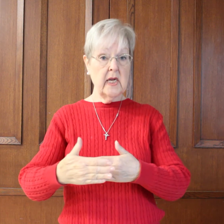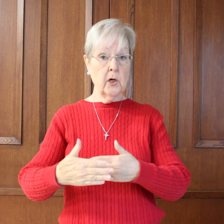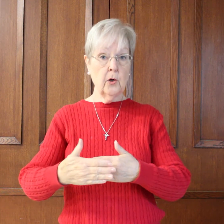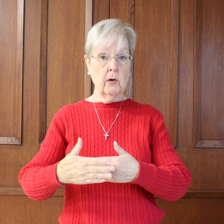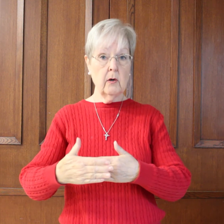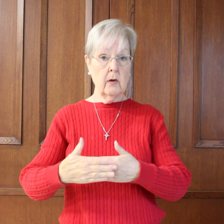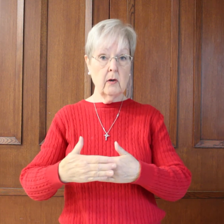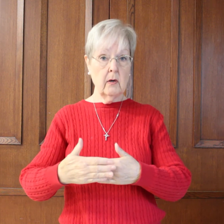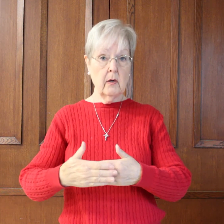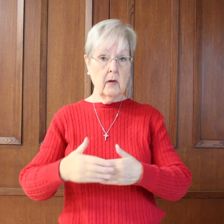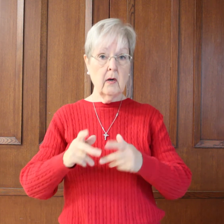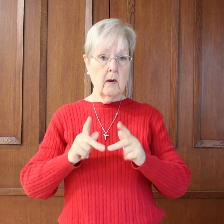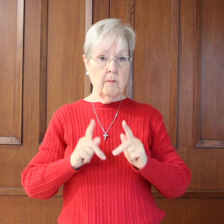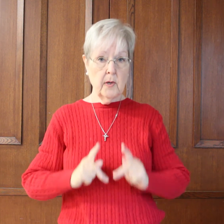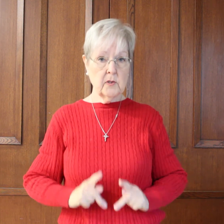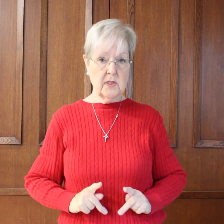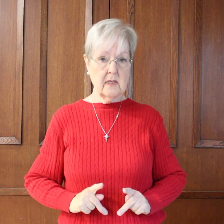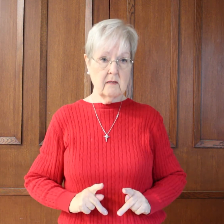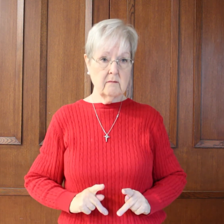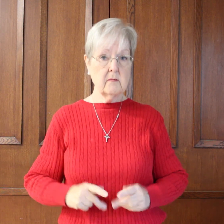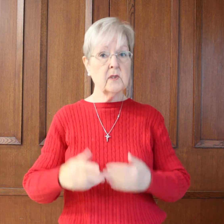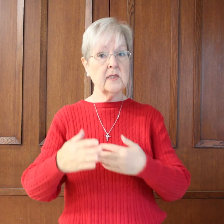near. Person. So it's a